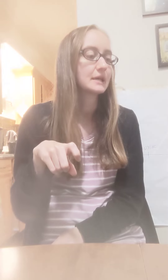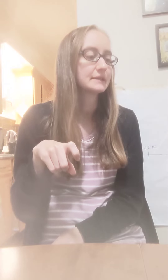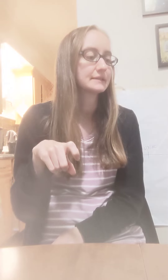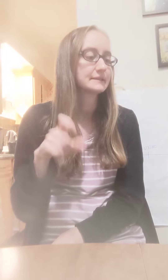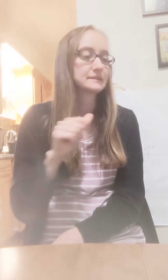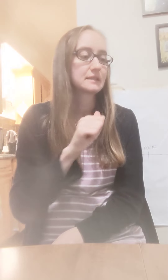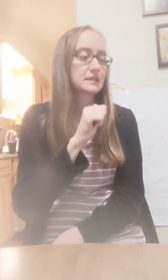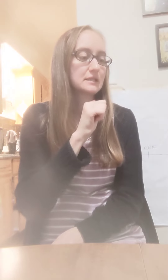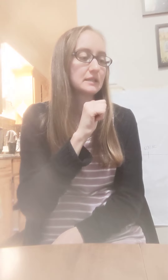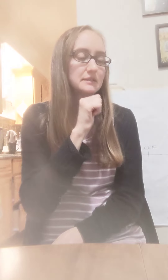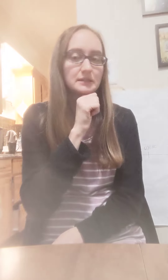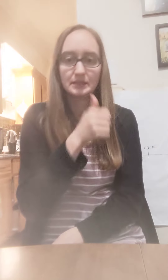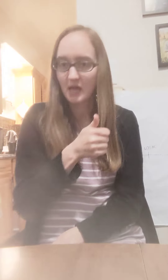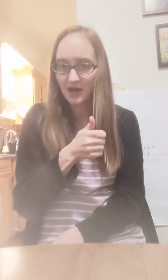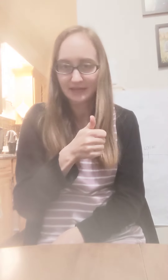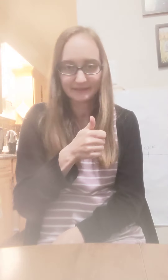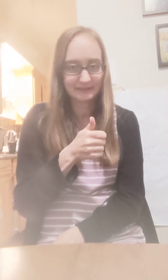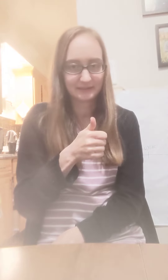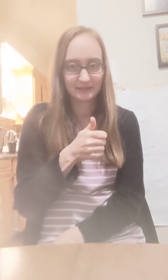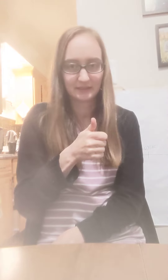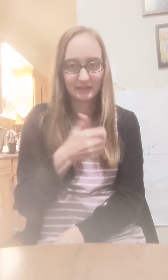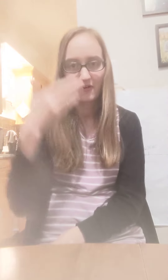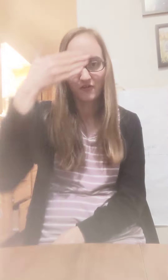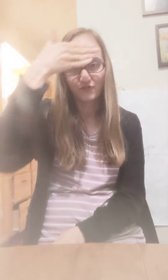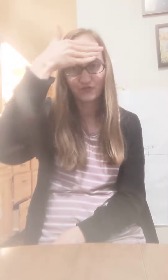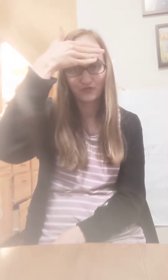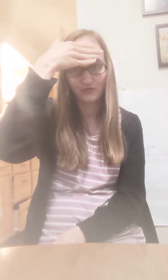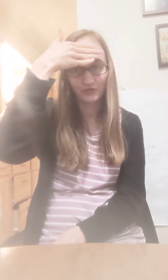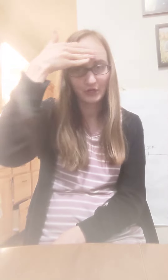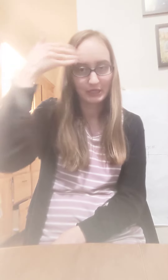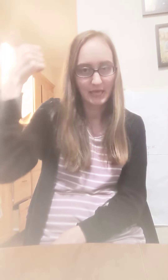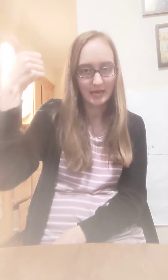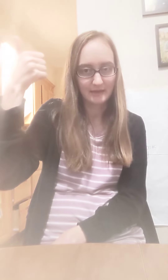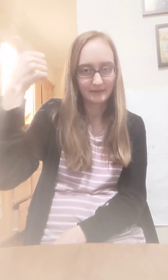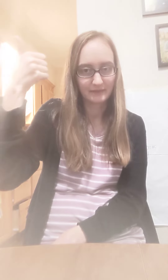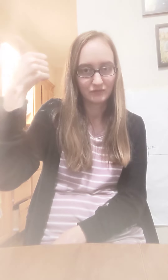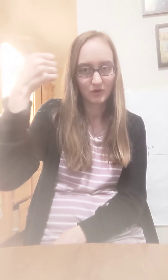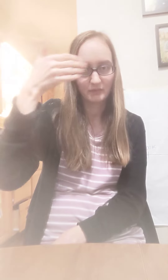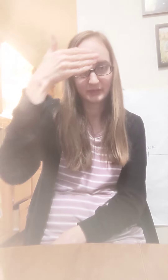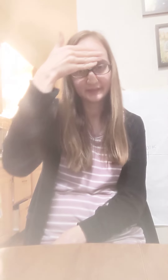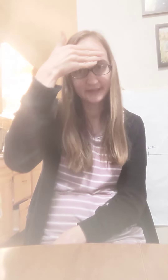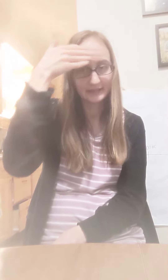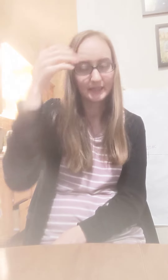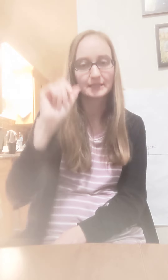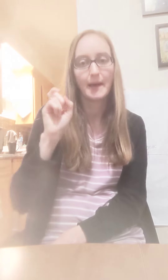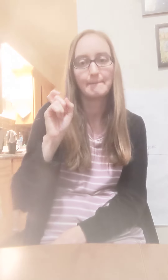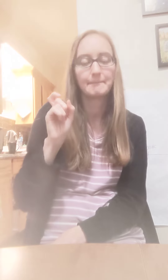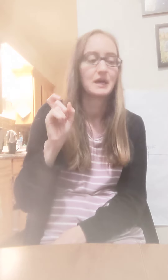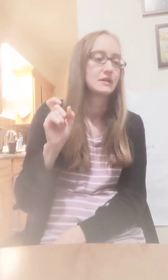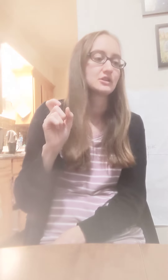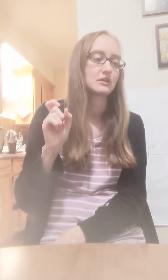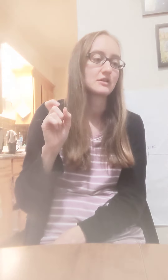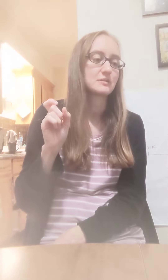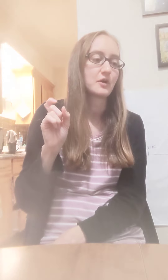must not forget, so I'm going to sign it like that, shall not depart